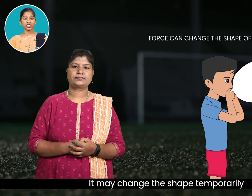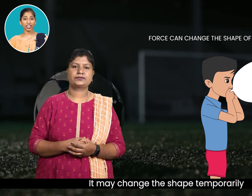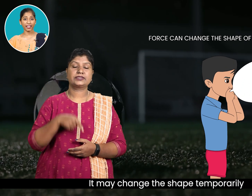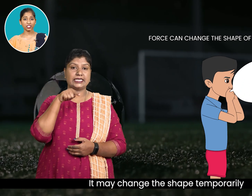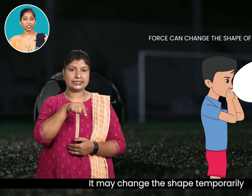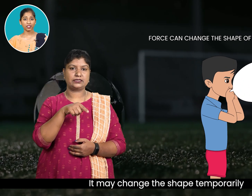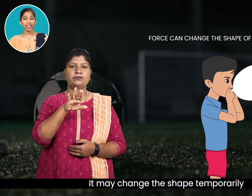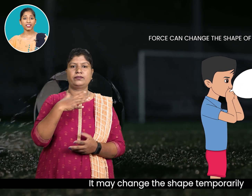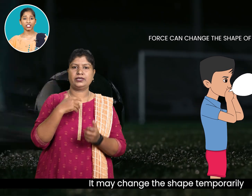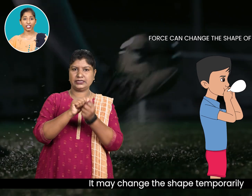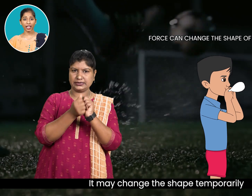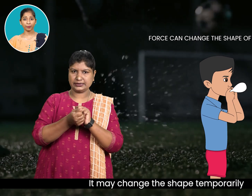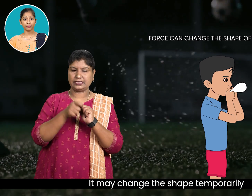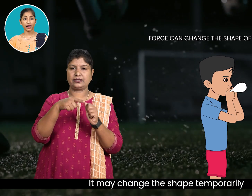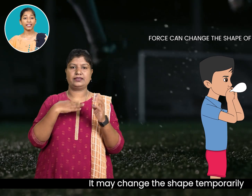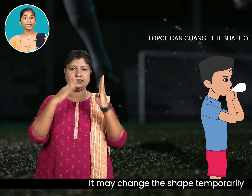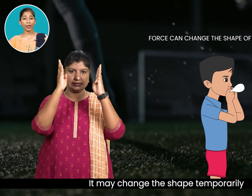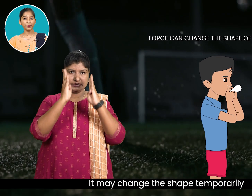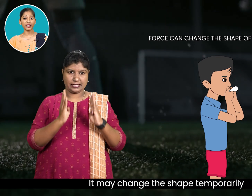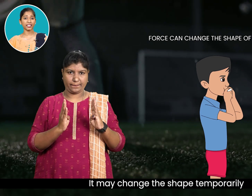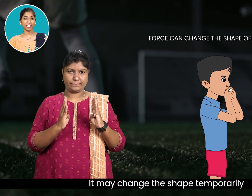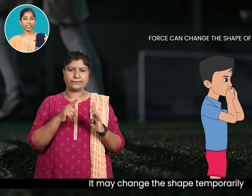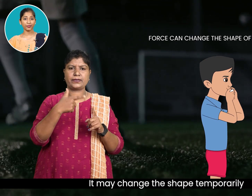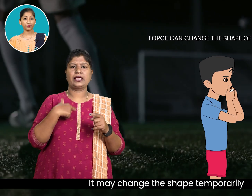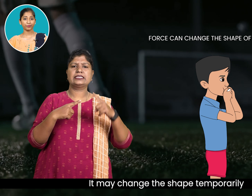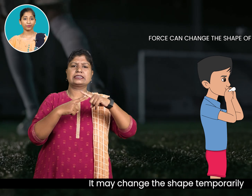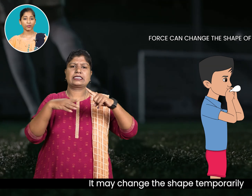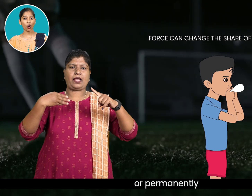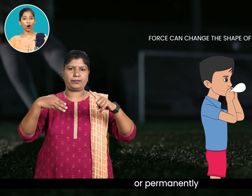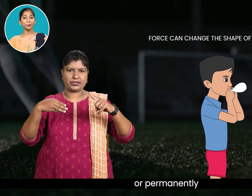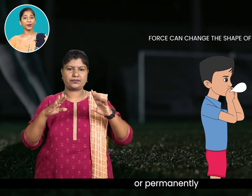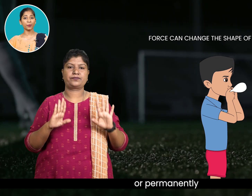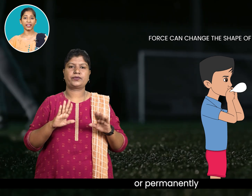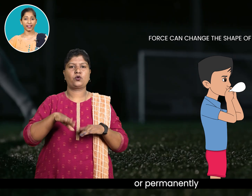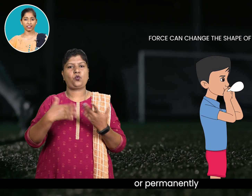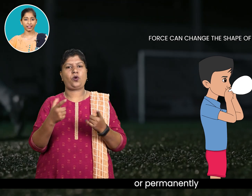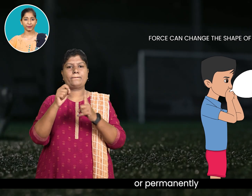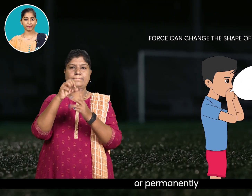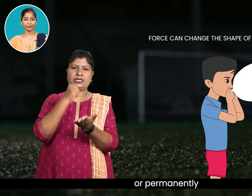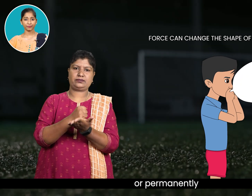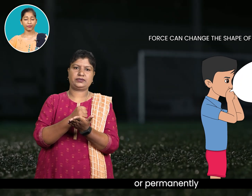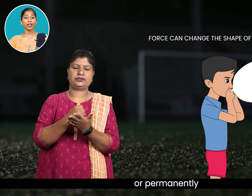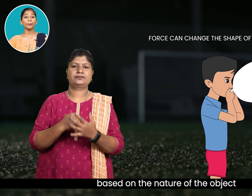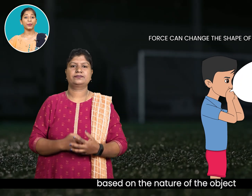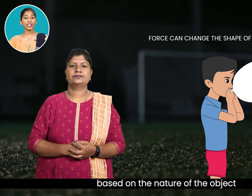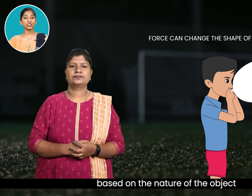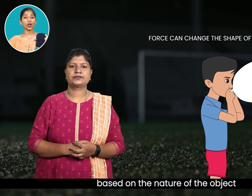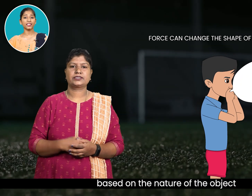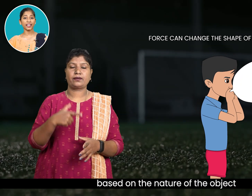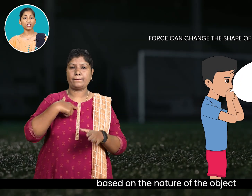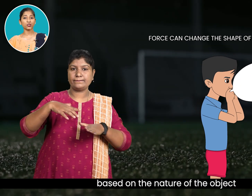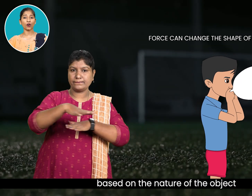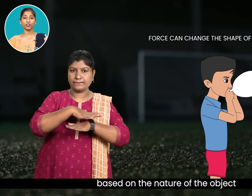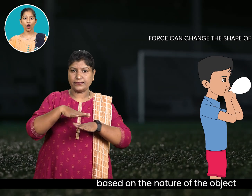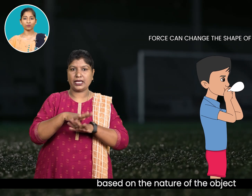It may change the shape temporarily or permanently based on